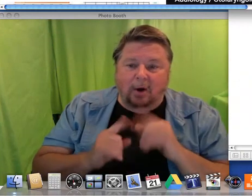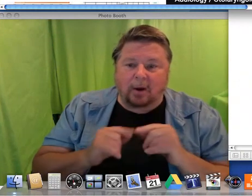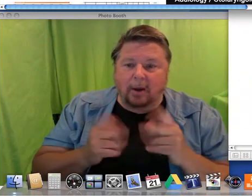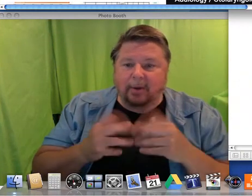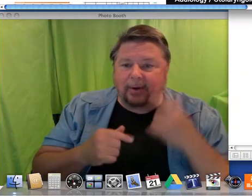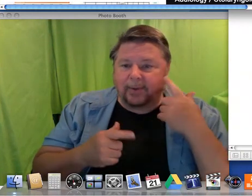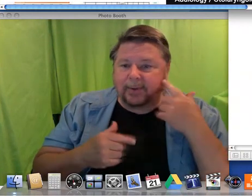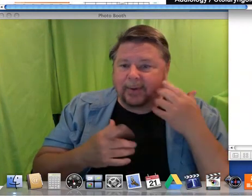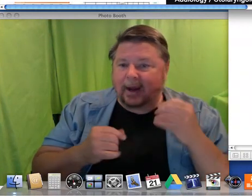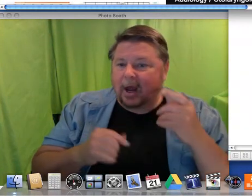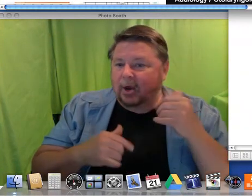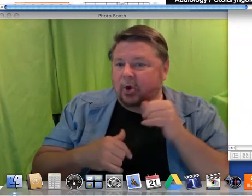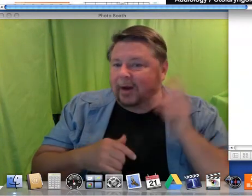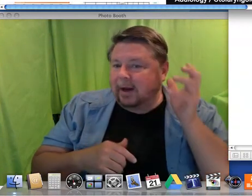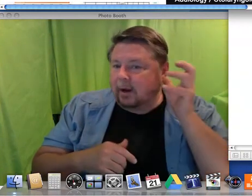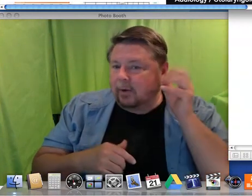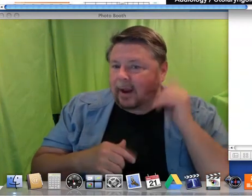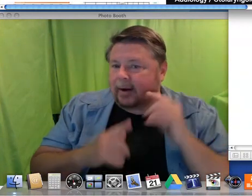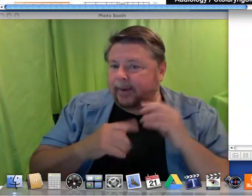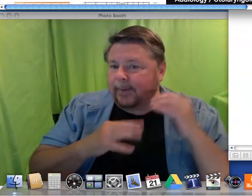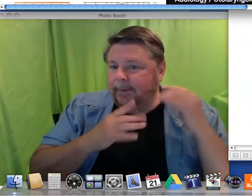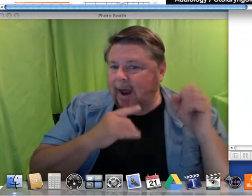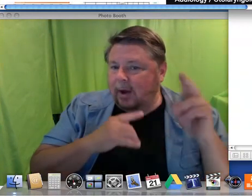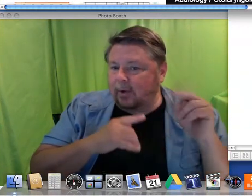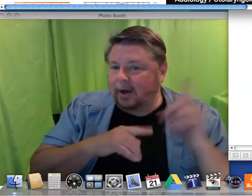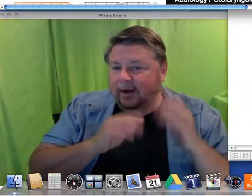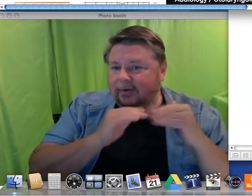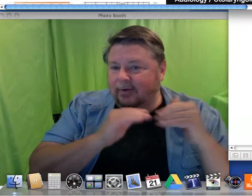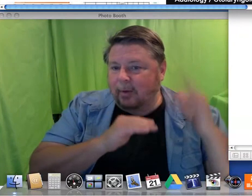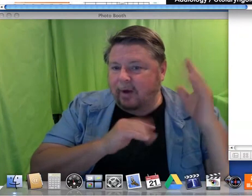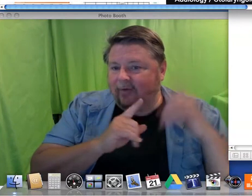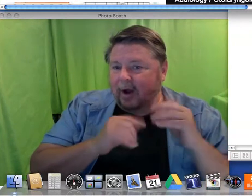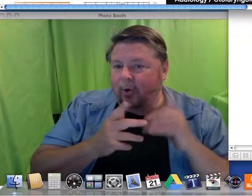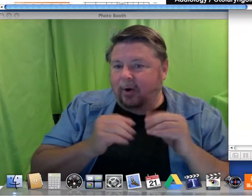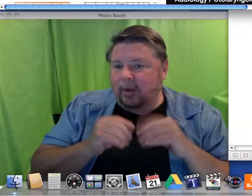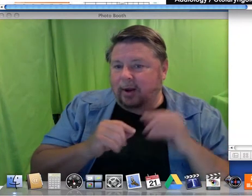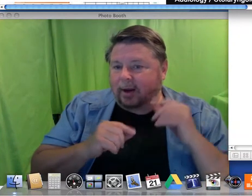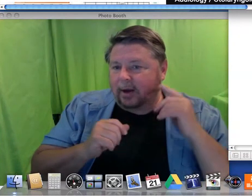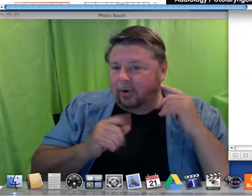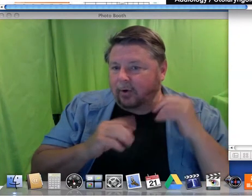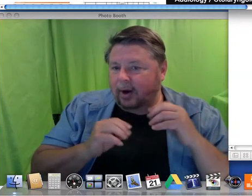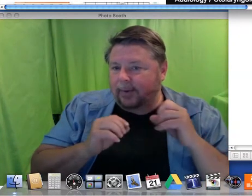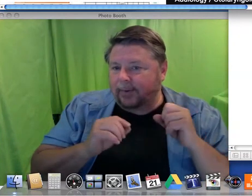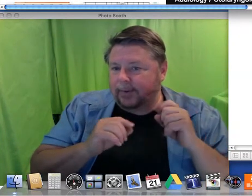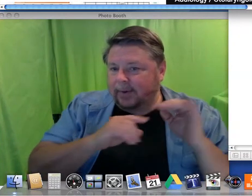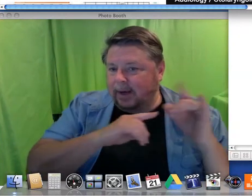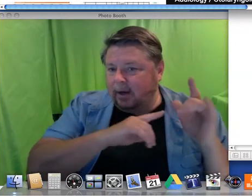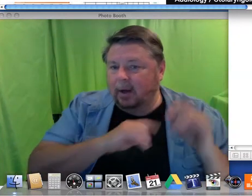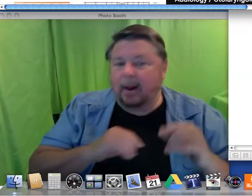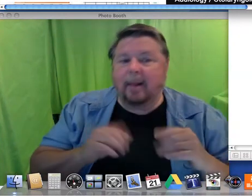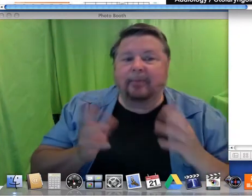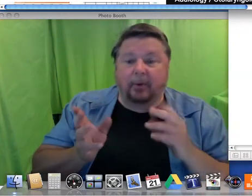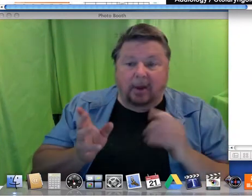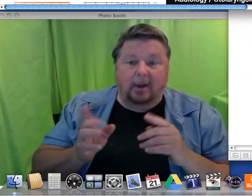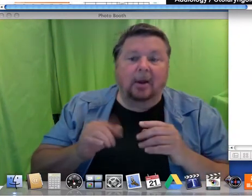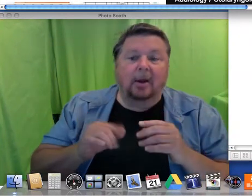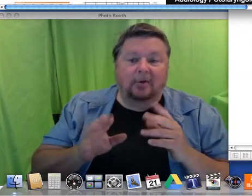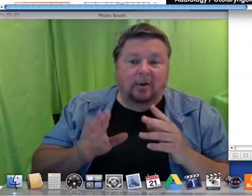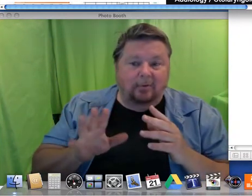talk because they don't hear that sound because it's above where they can hear still.